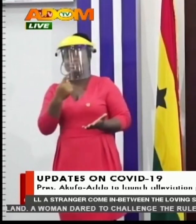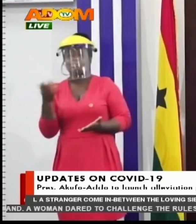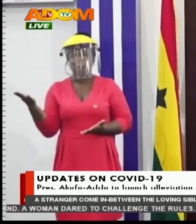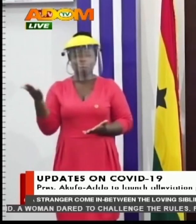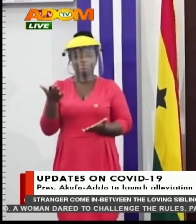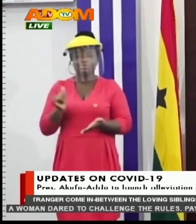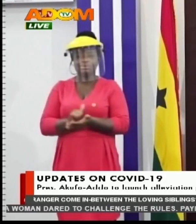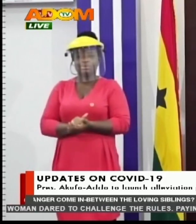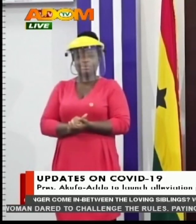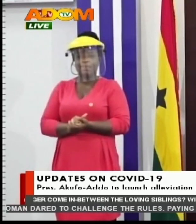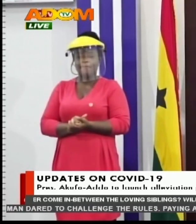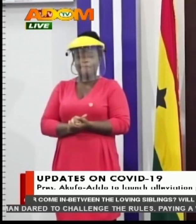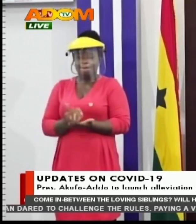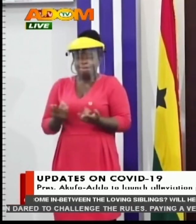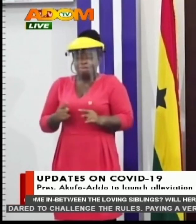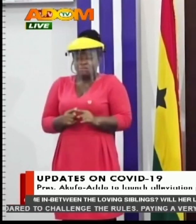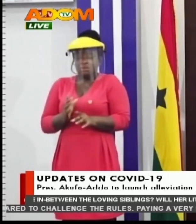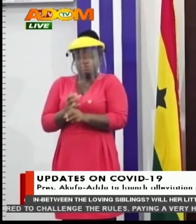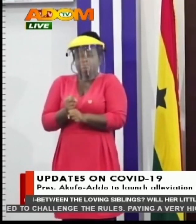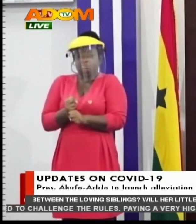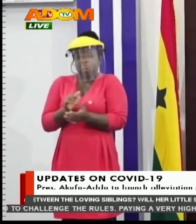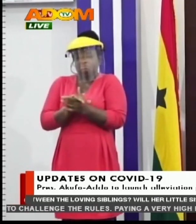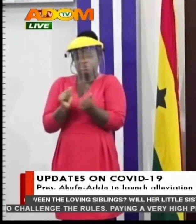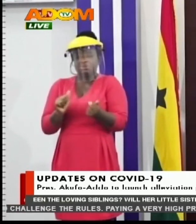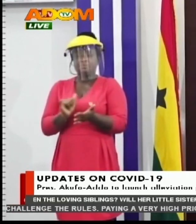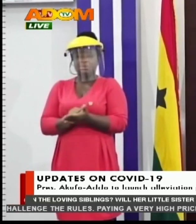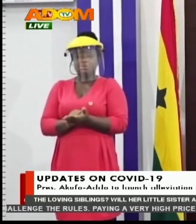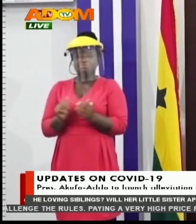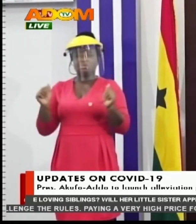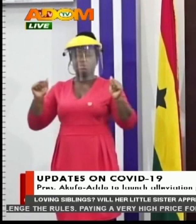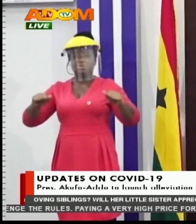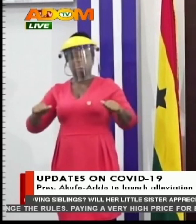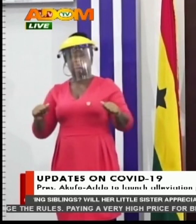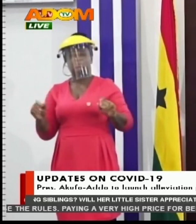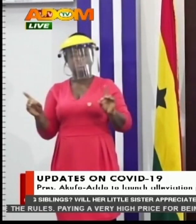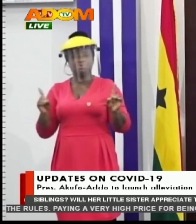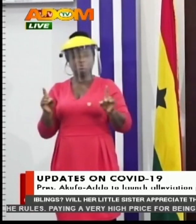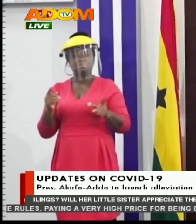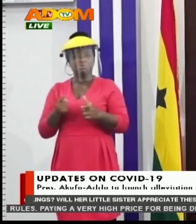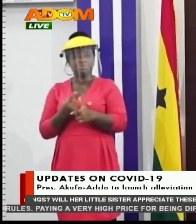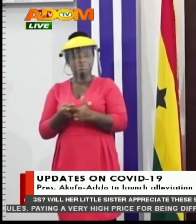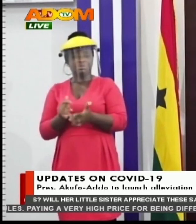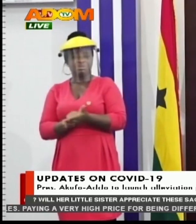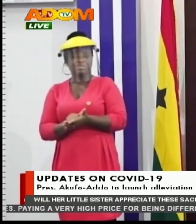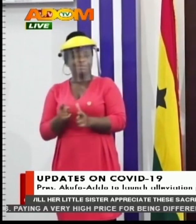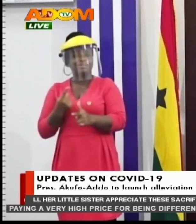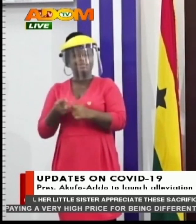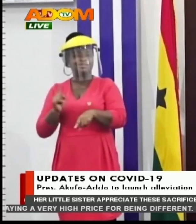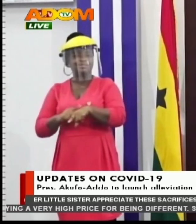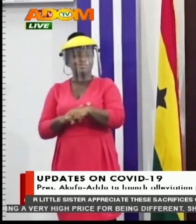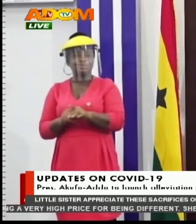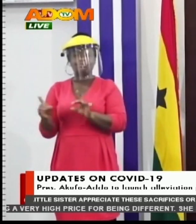Yes, so the next slide is just a breakdown of exactly what I have said, which